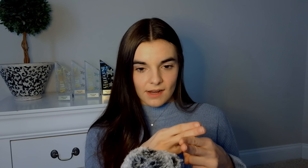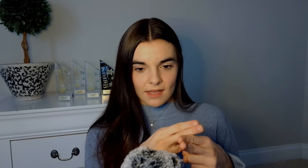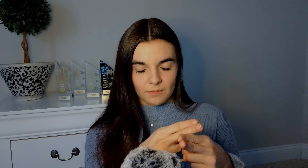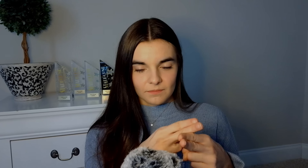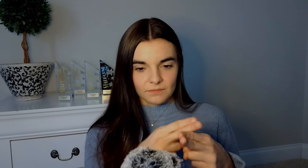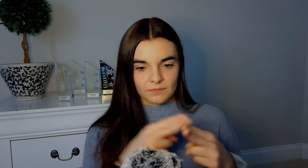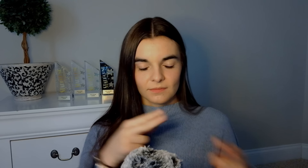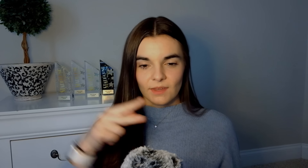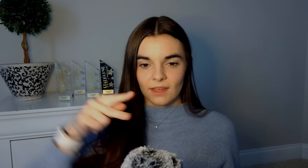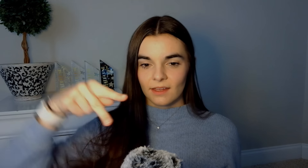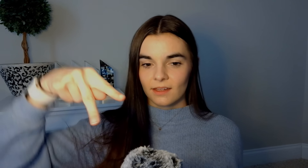name.